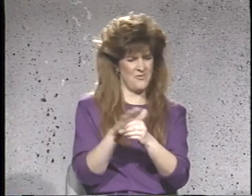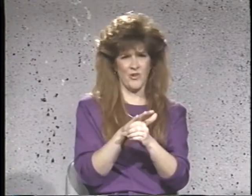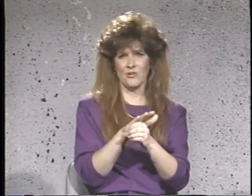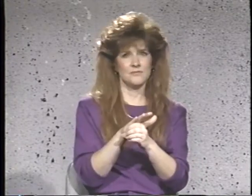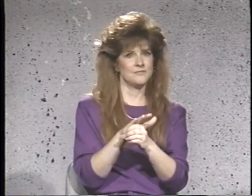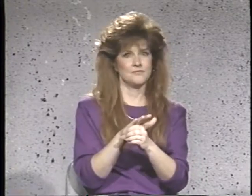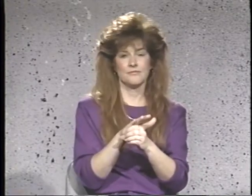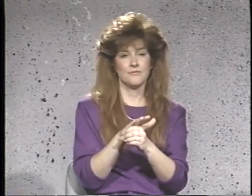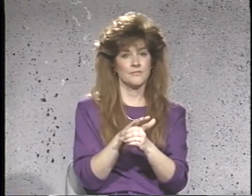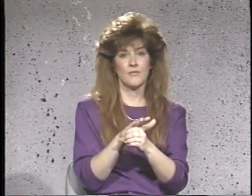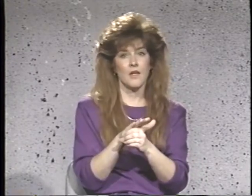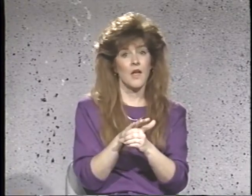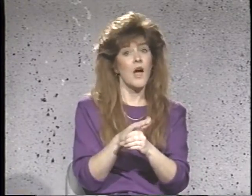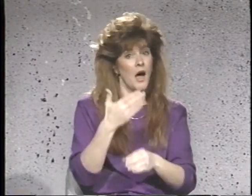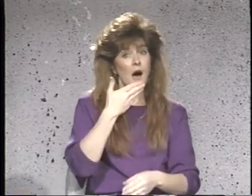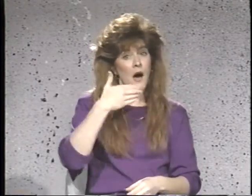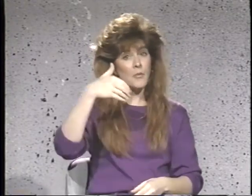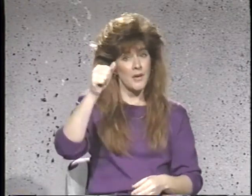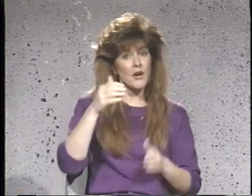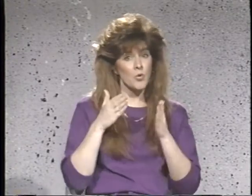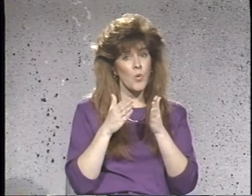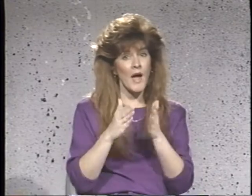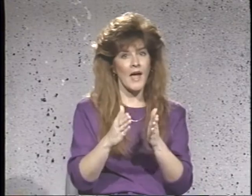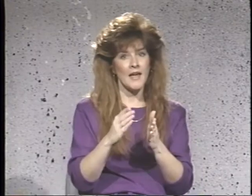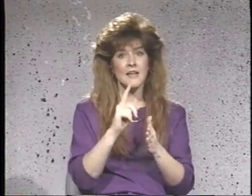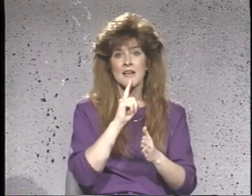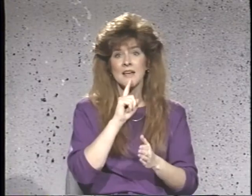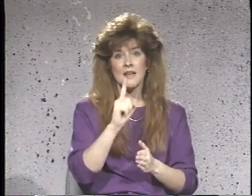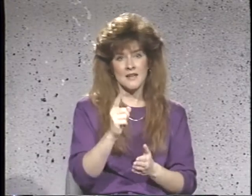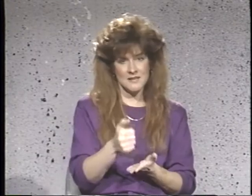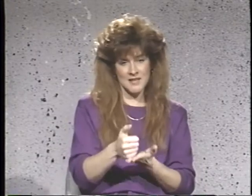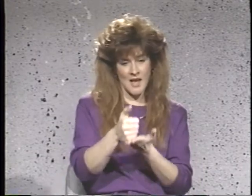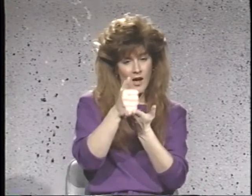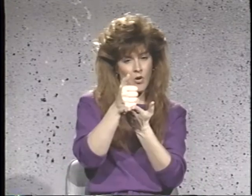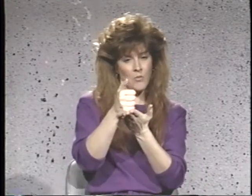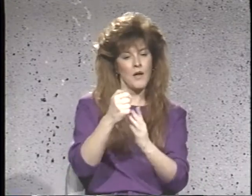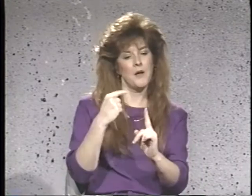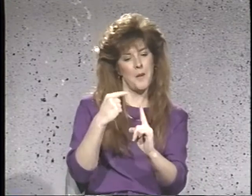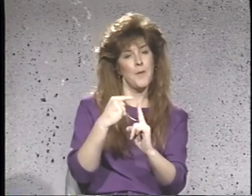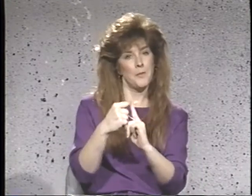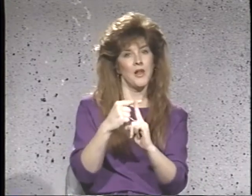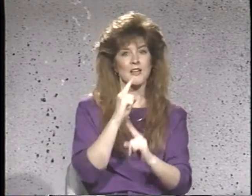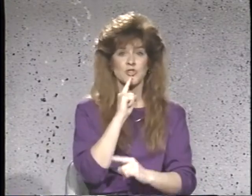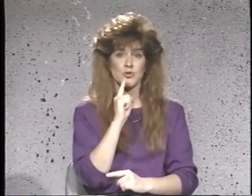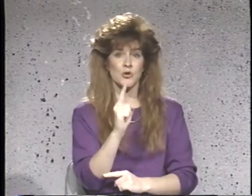helpful. A better way is help plus true.